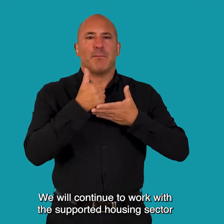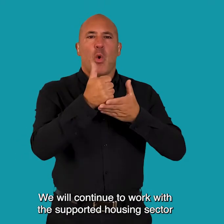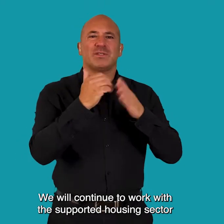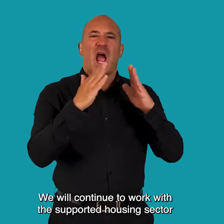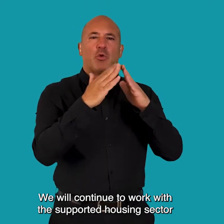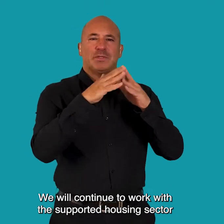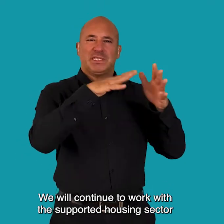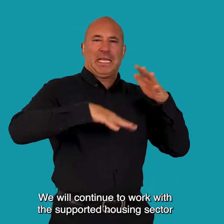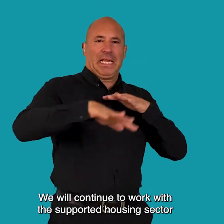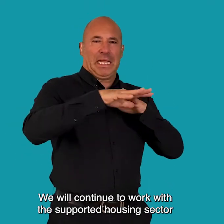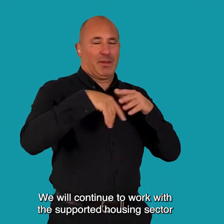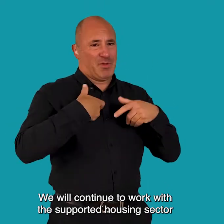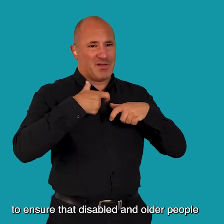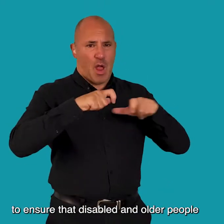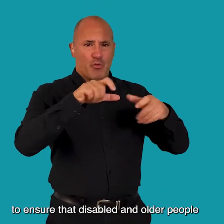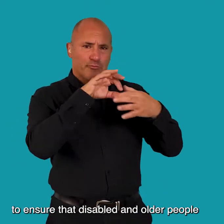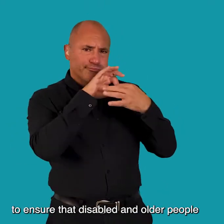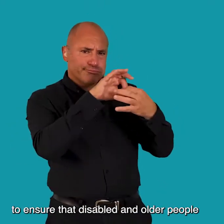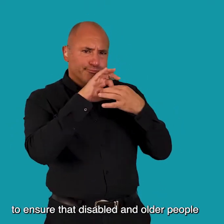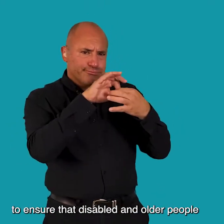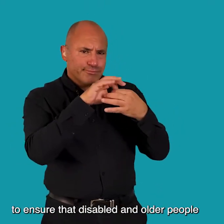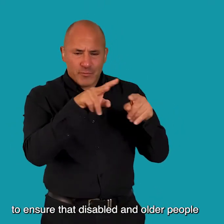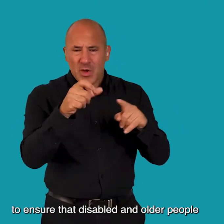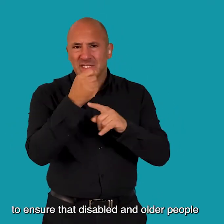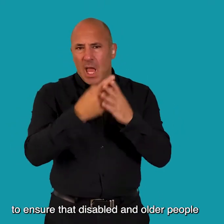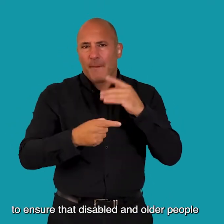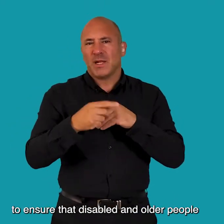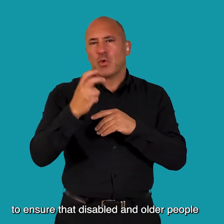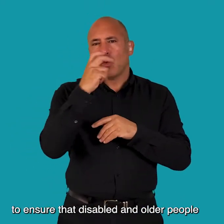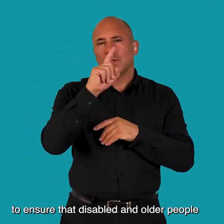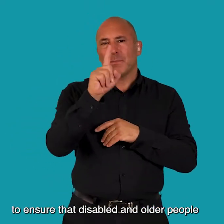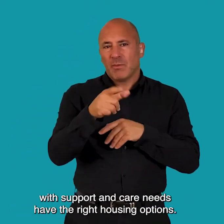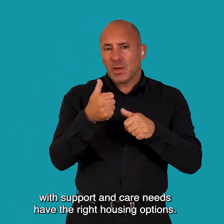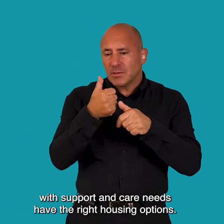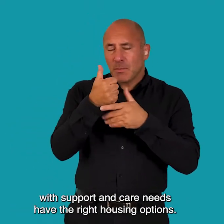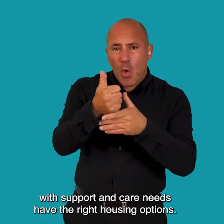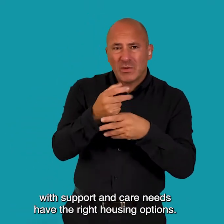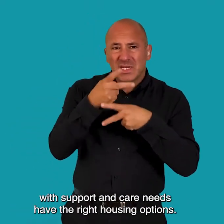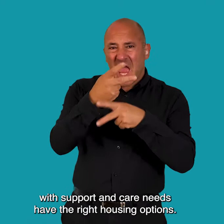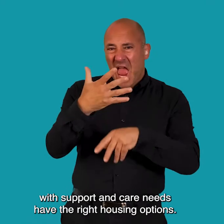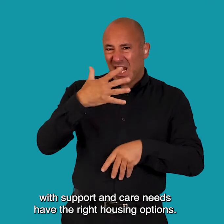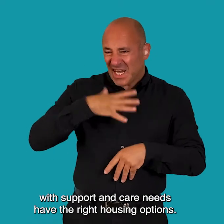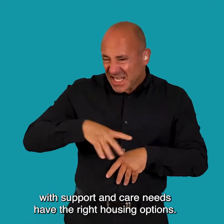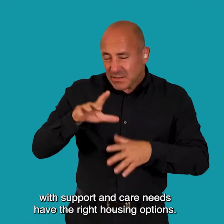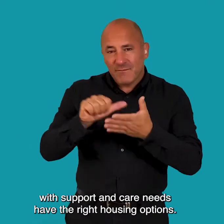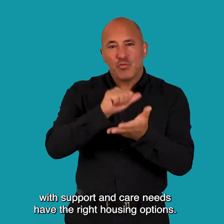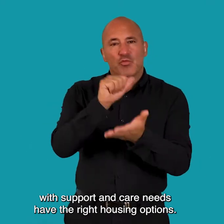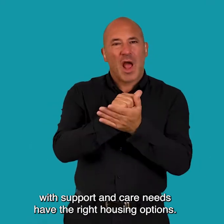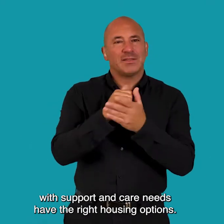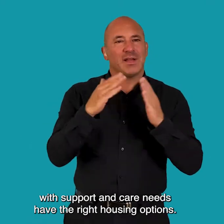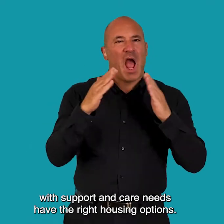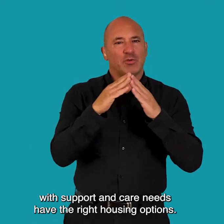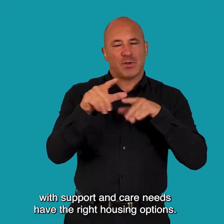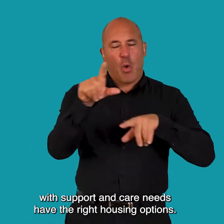supported housing sector to ensure that disabled and older people with support and care needs have the right housing